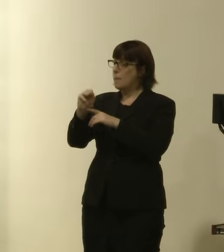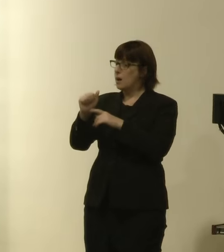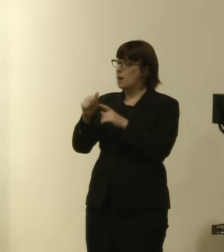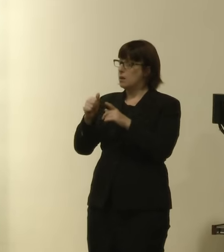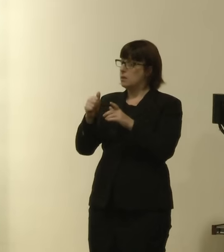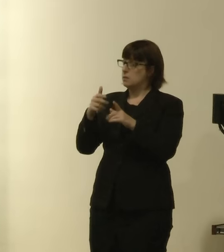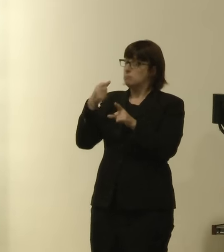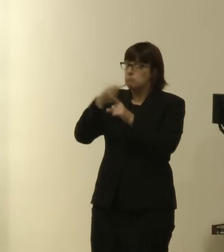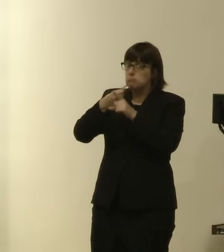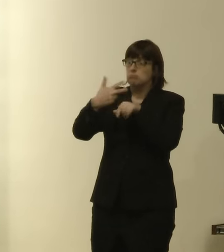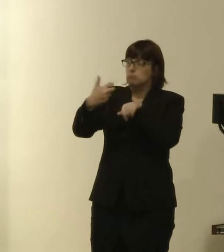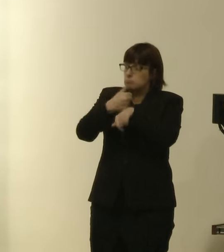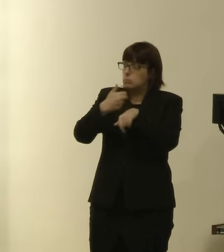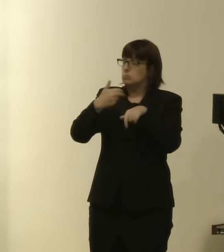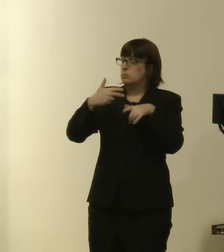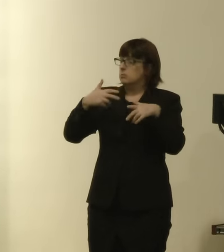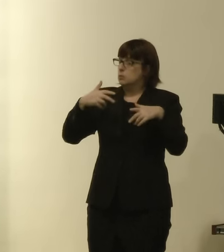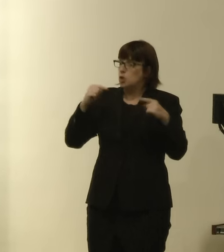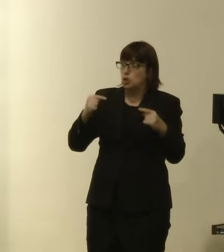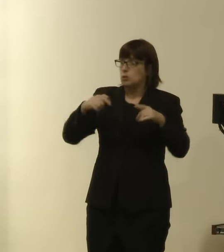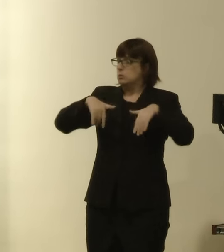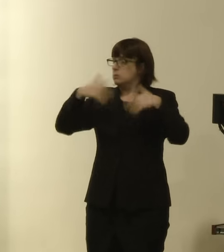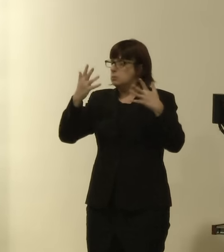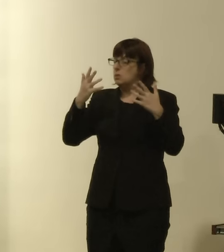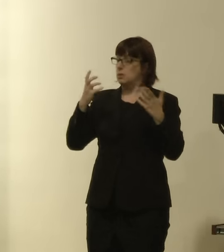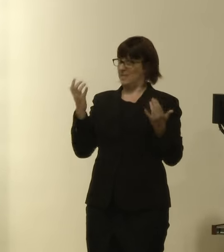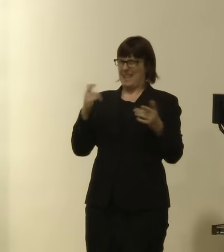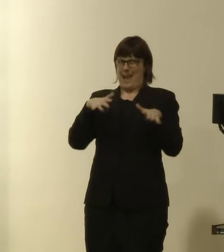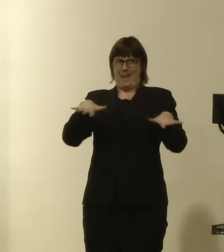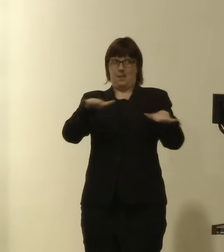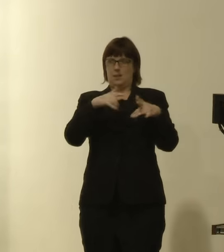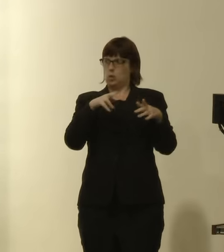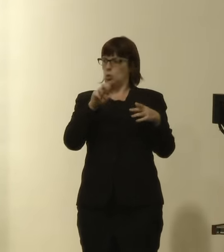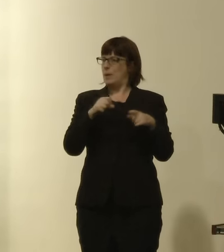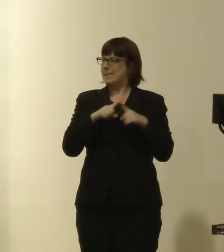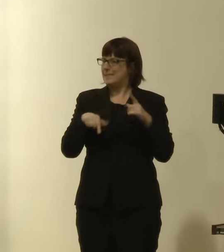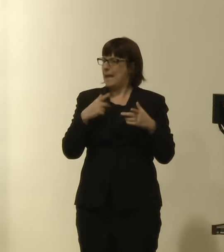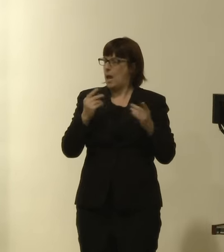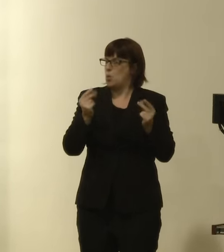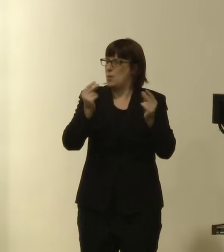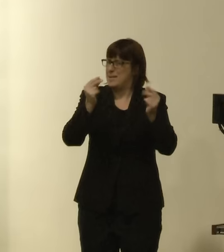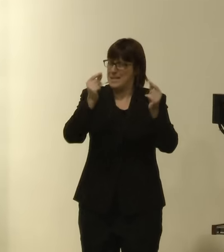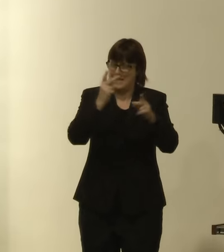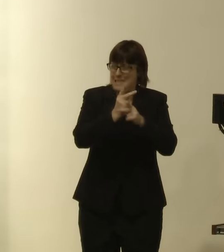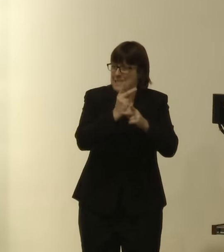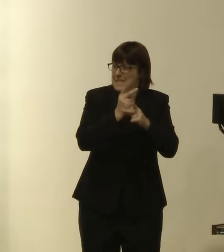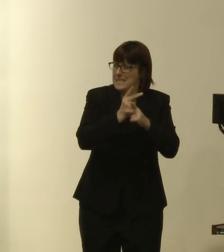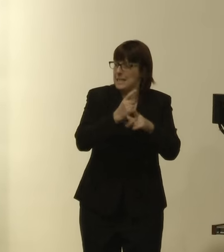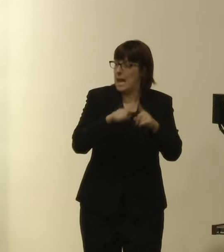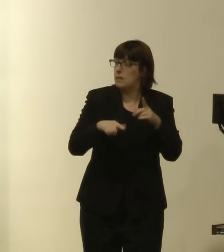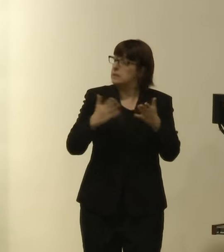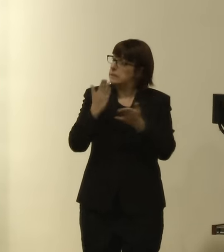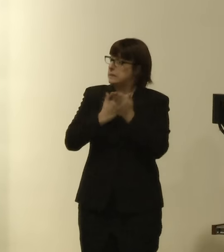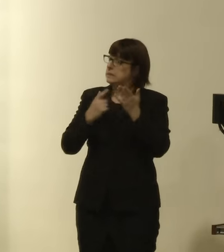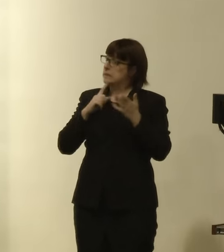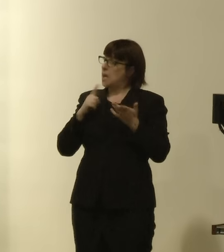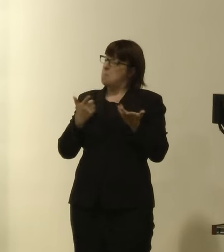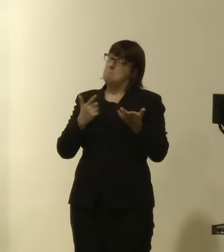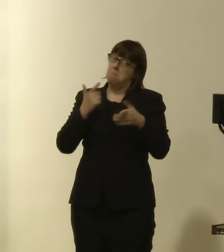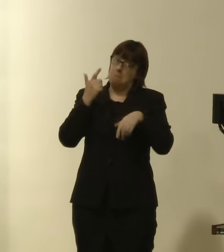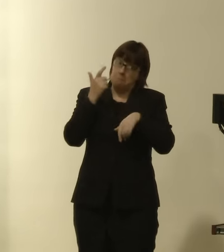urban areas where you just can't get good trauma care quickly. You know, some of it is self-inflicted, some of it's